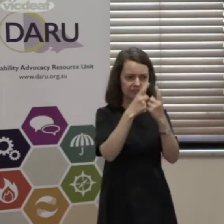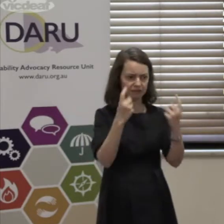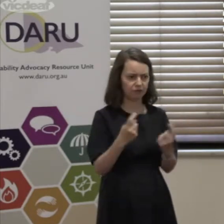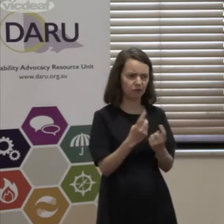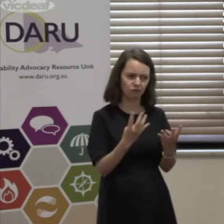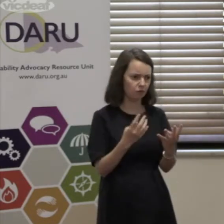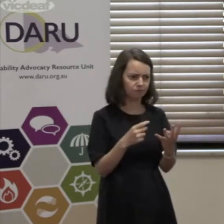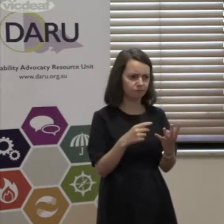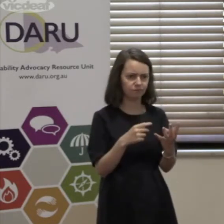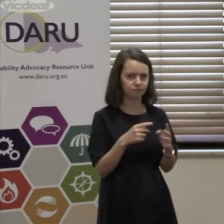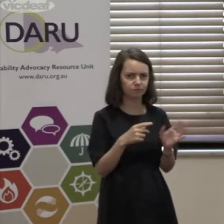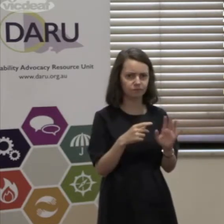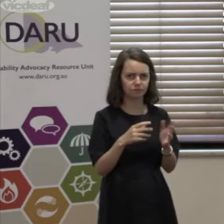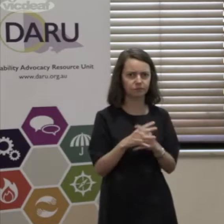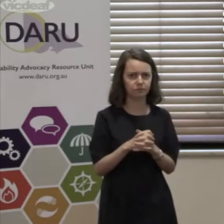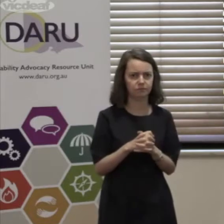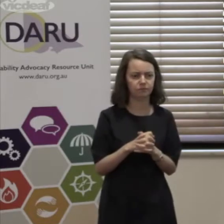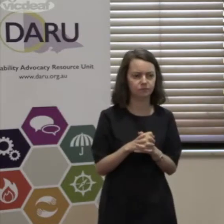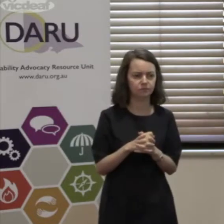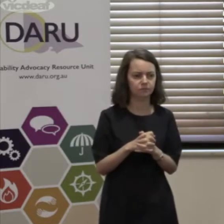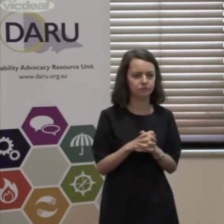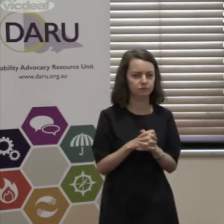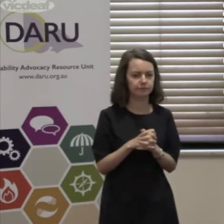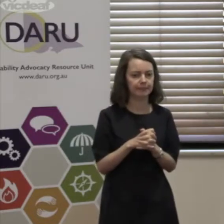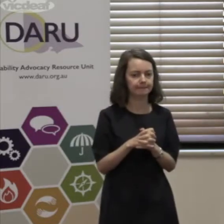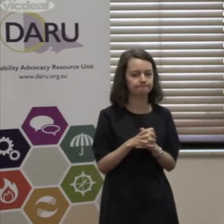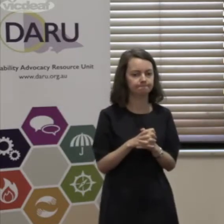lived experience. That's really the difference.